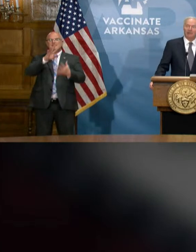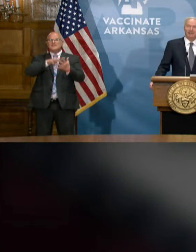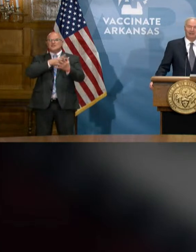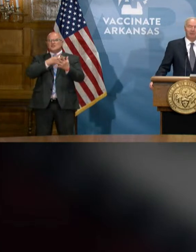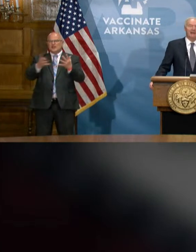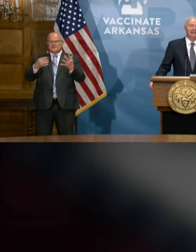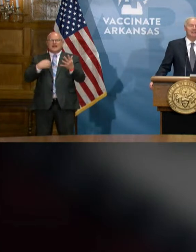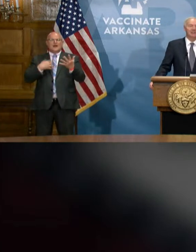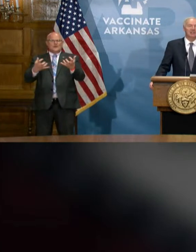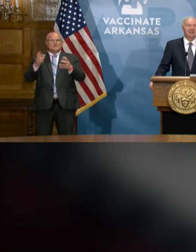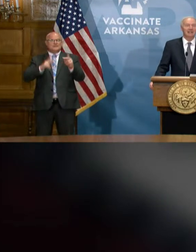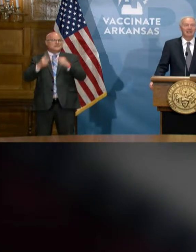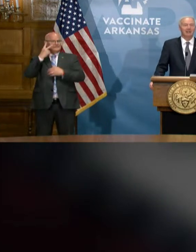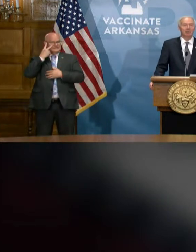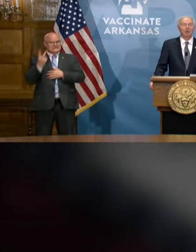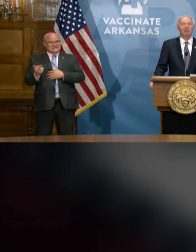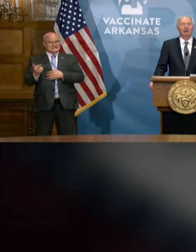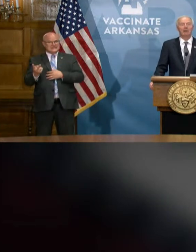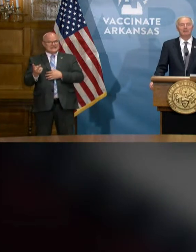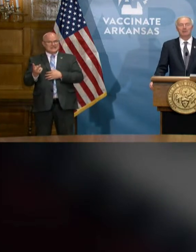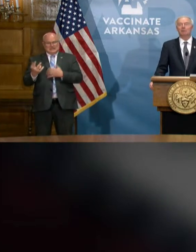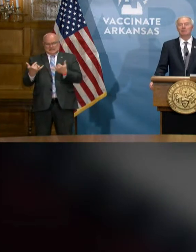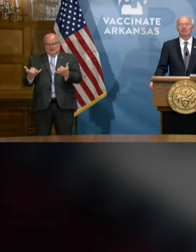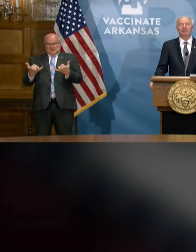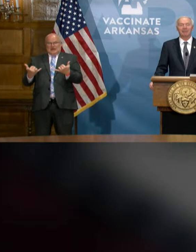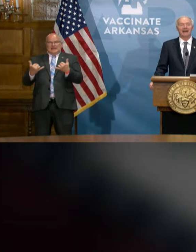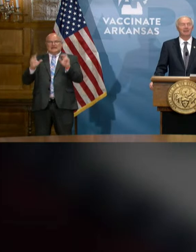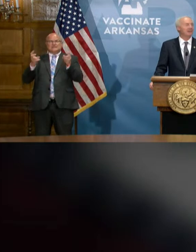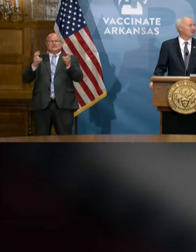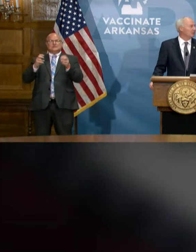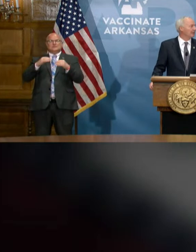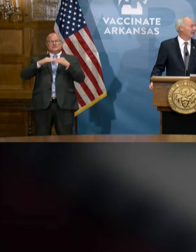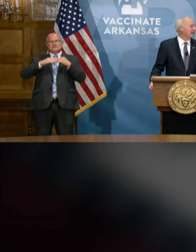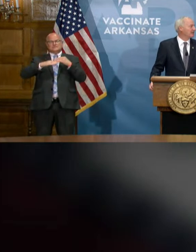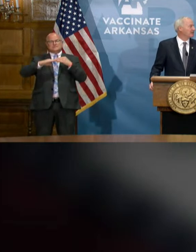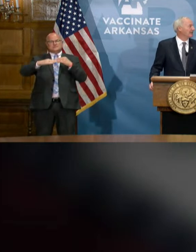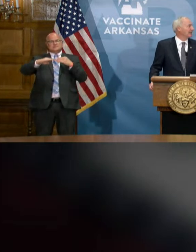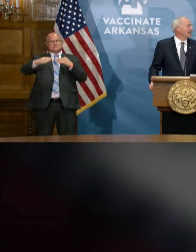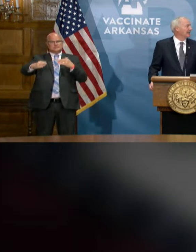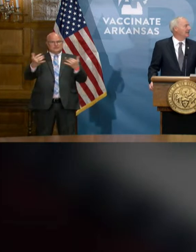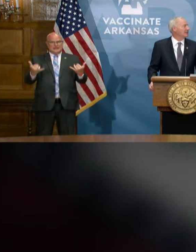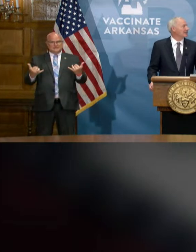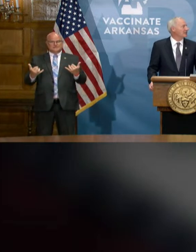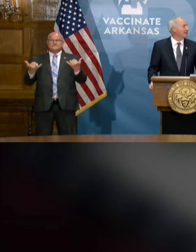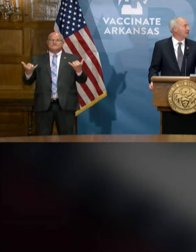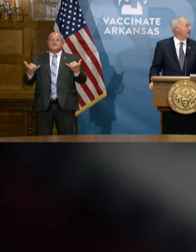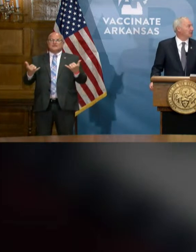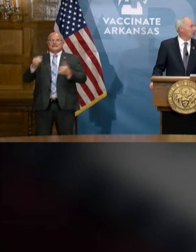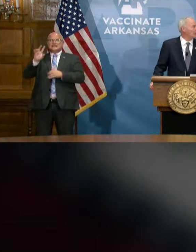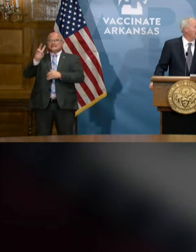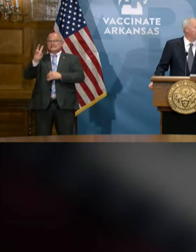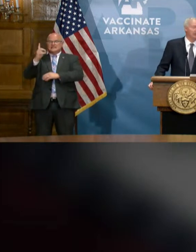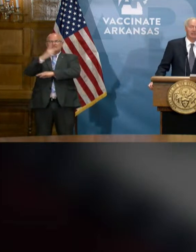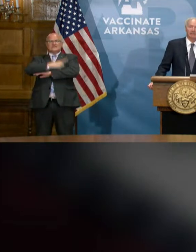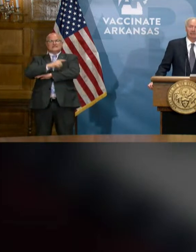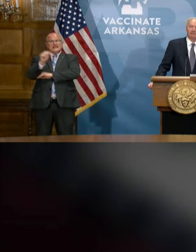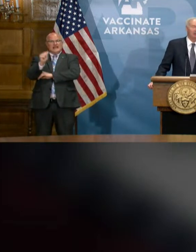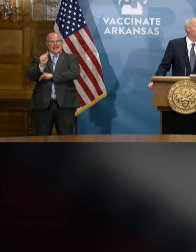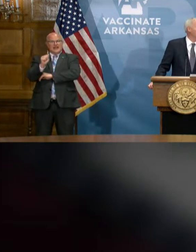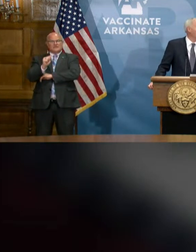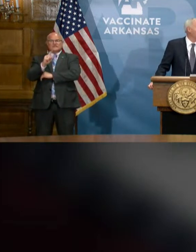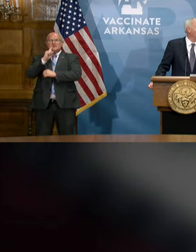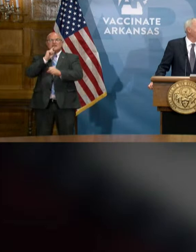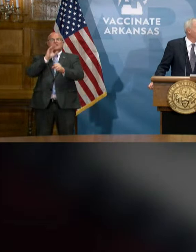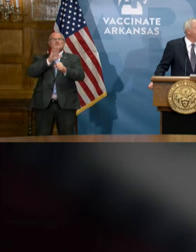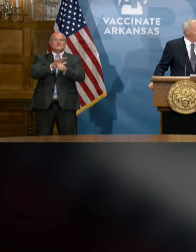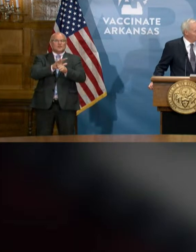and I wanted everybody to see where we are in terms of our pattern and trend lines. And here's a 7-day rolling average of